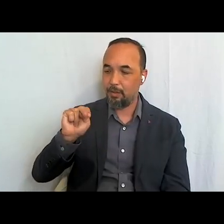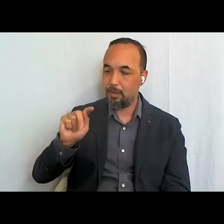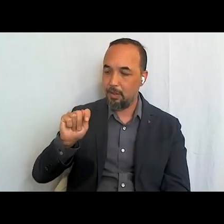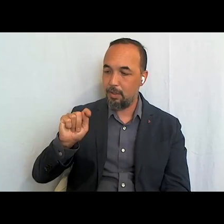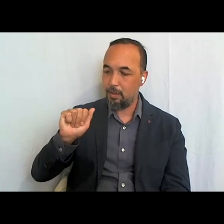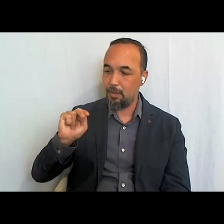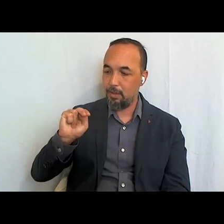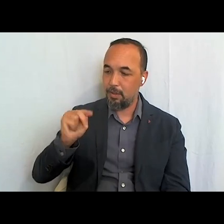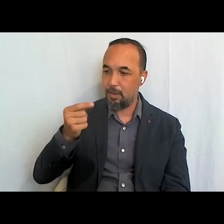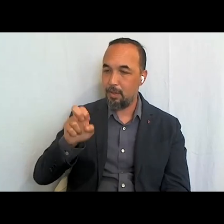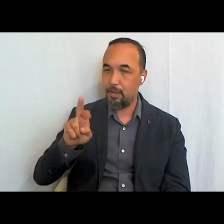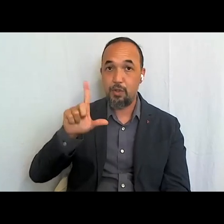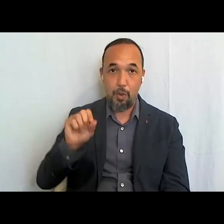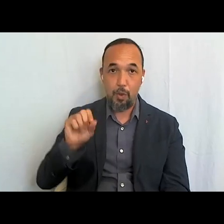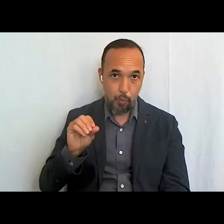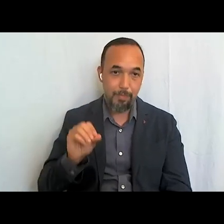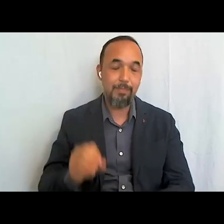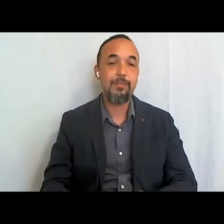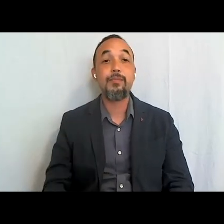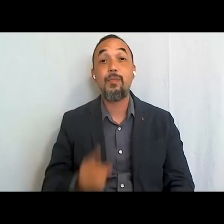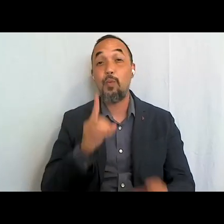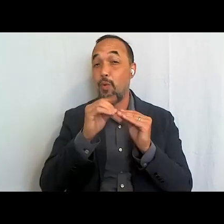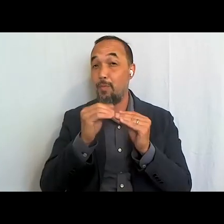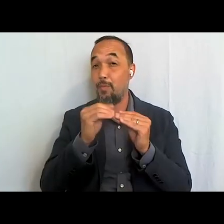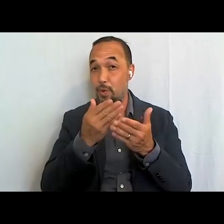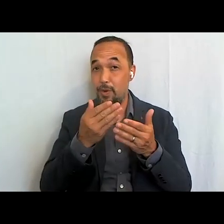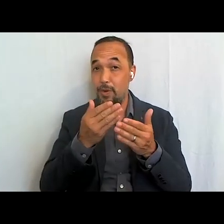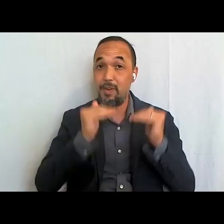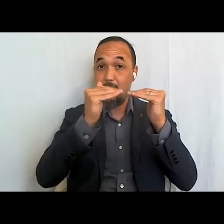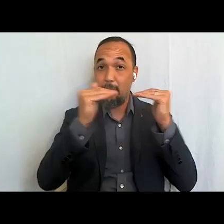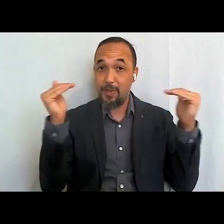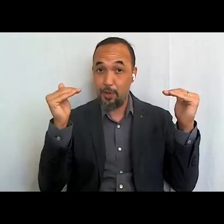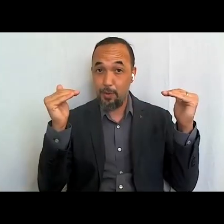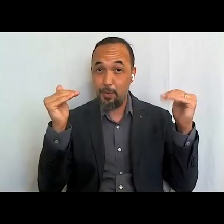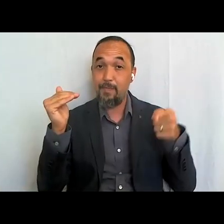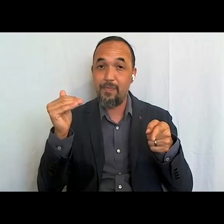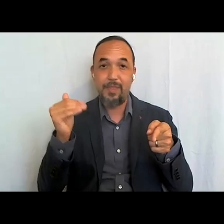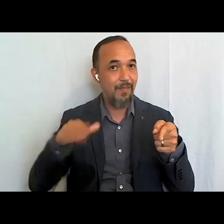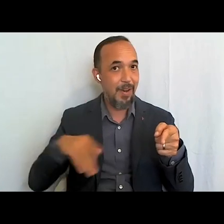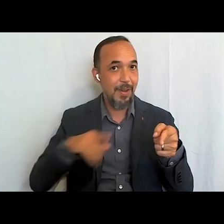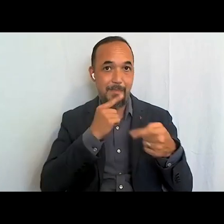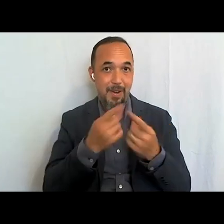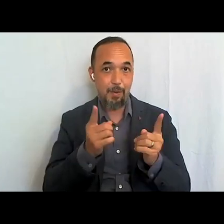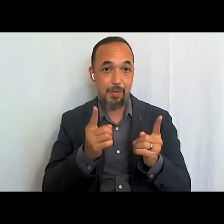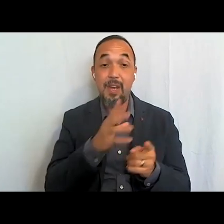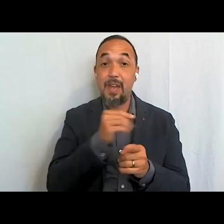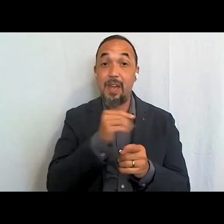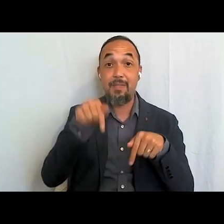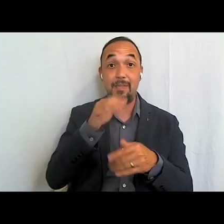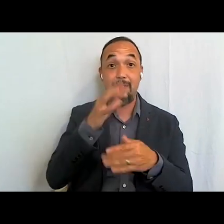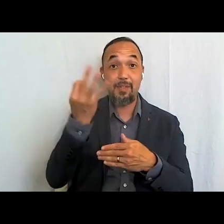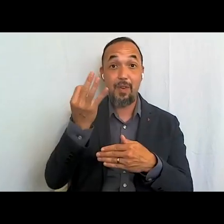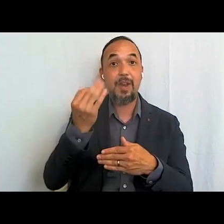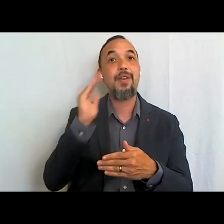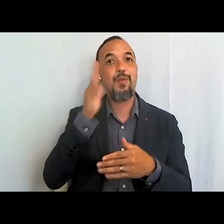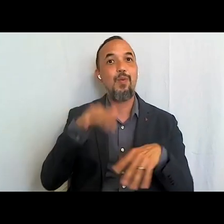stuff. And we're doing our last GISH Fest class this Friday. We are teaching ASL. So pretty excited about